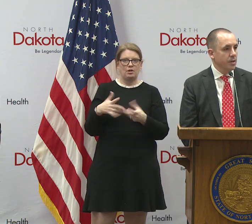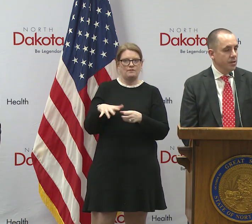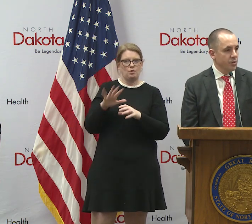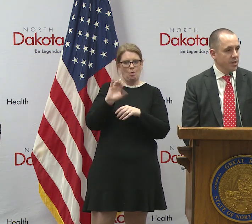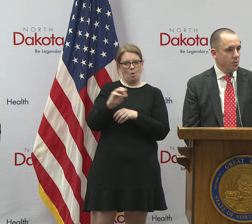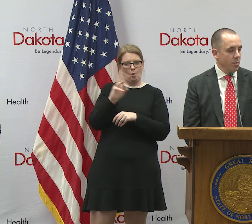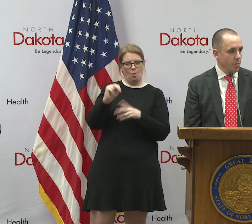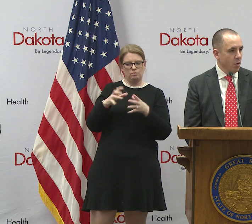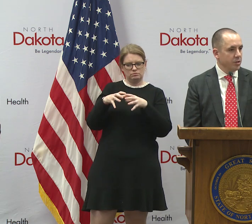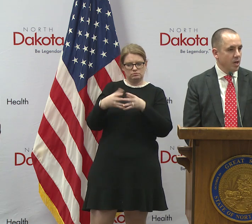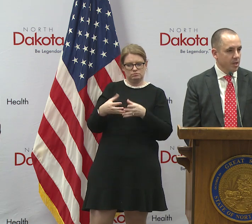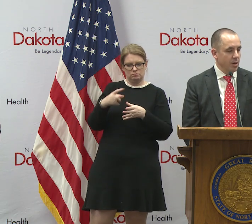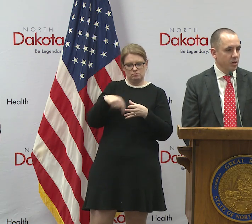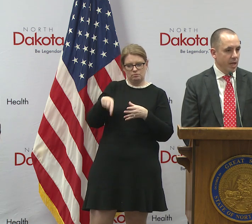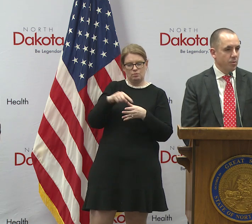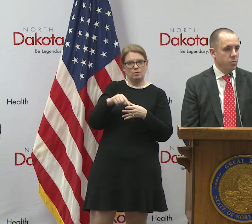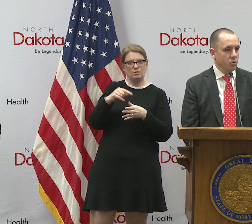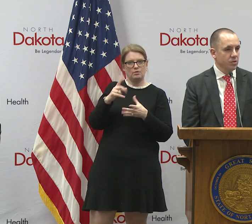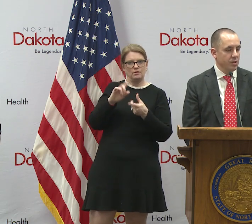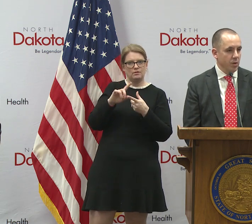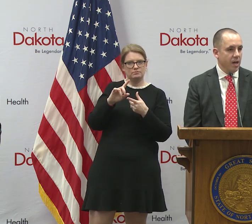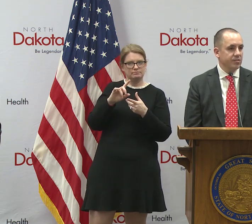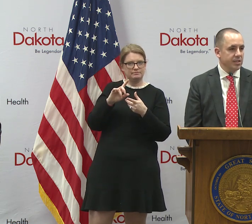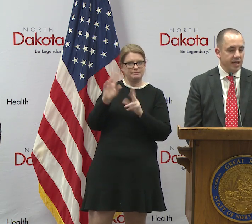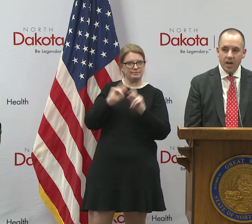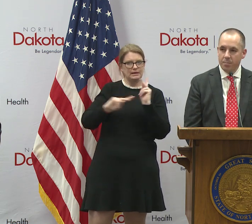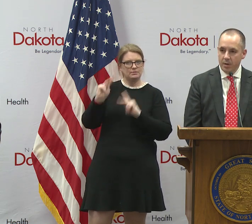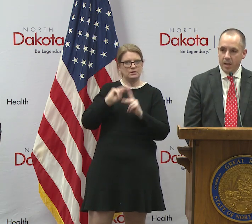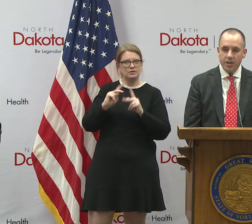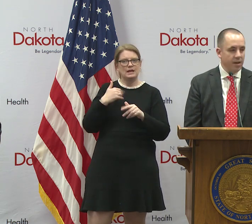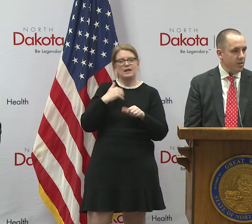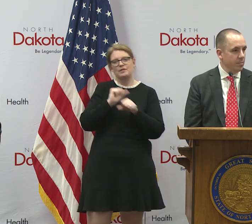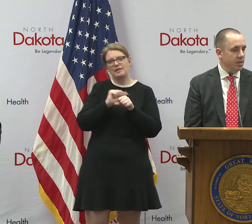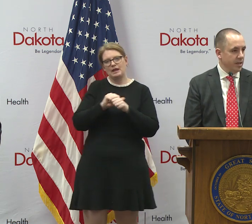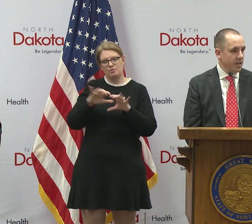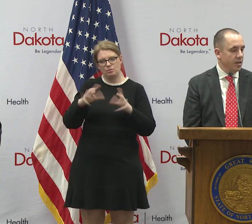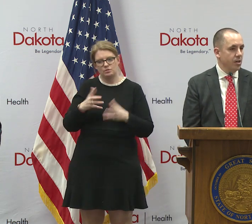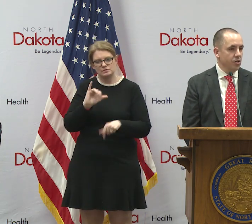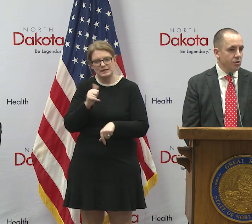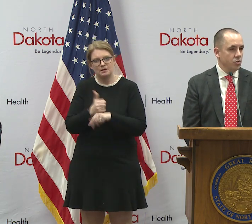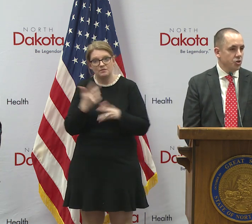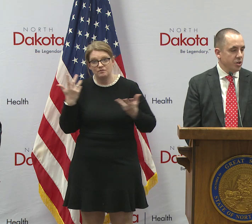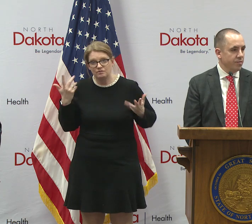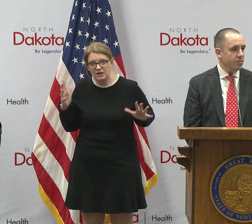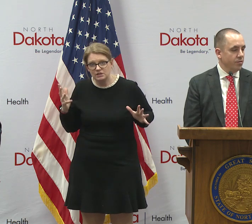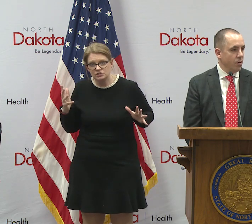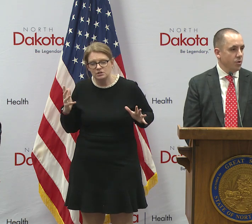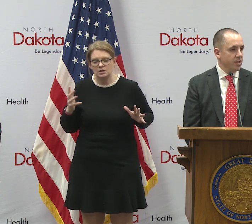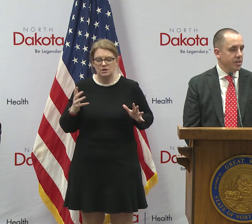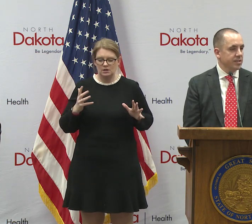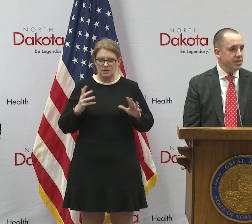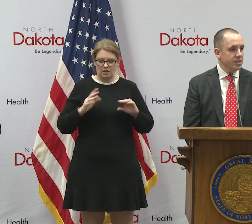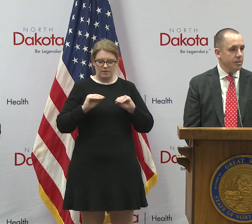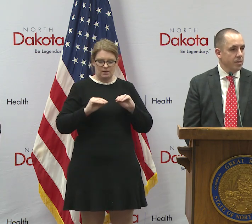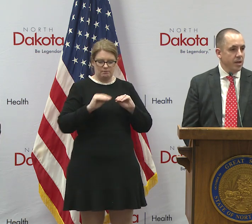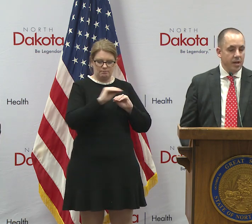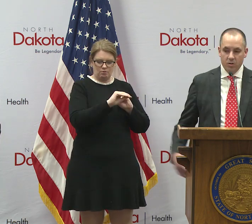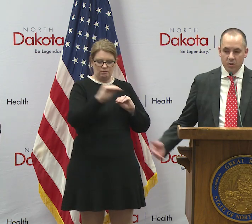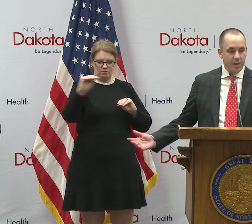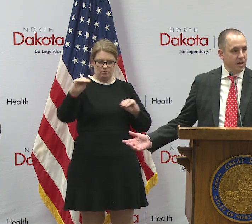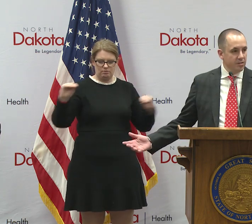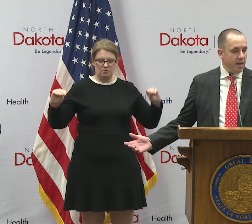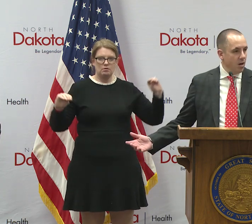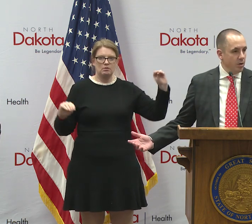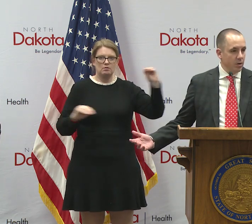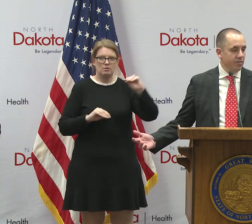from. So I think we would both talk about labor pools that we have set up, and then you have the ability to shift from within the system. And